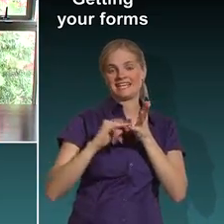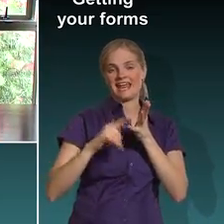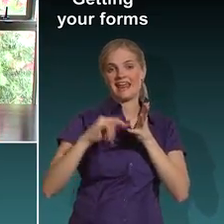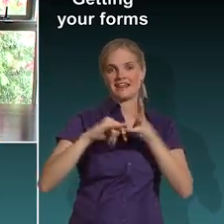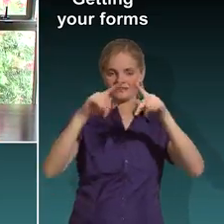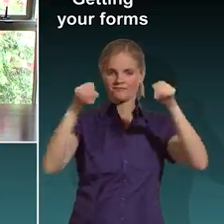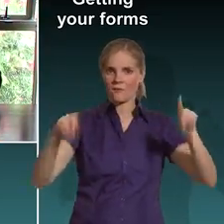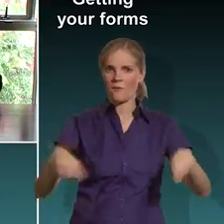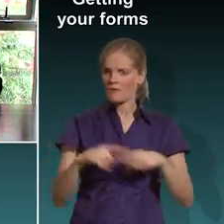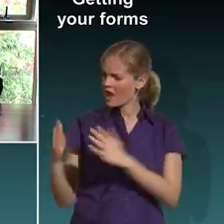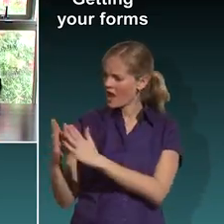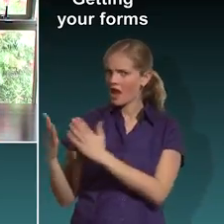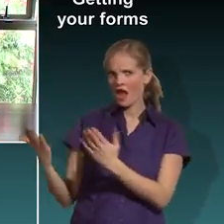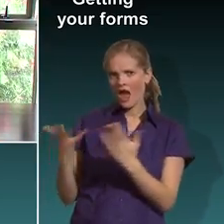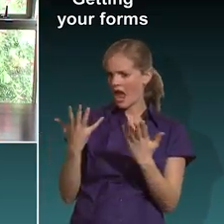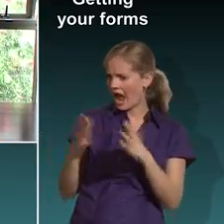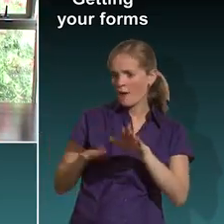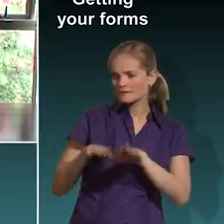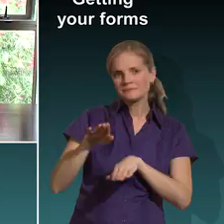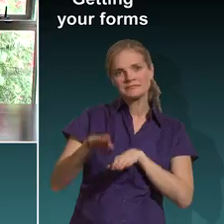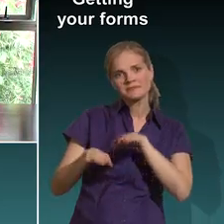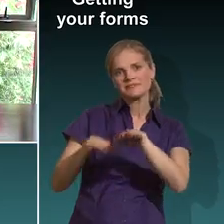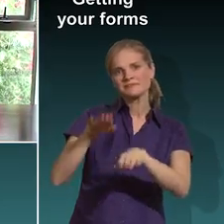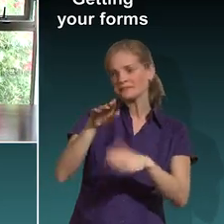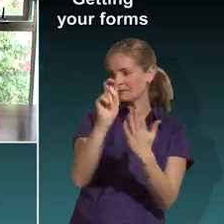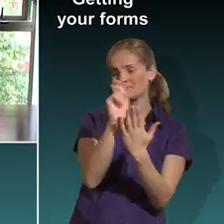These guide notes will help you to fill in the census forms,